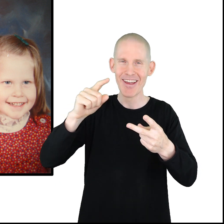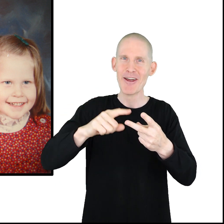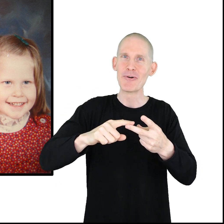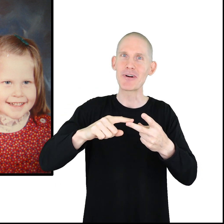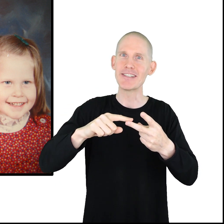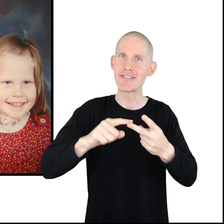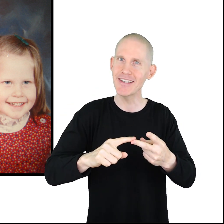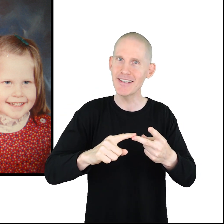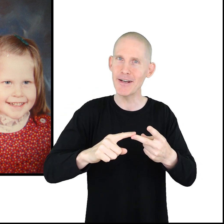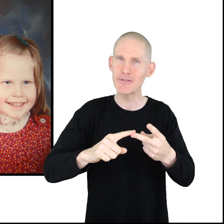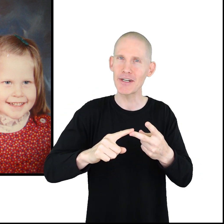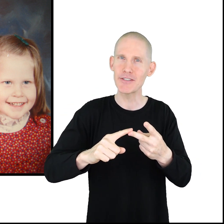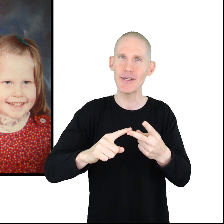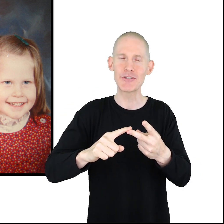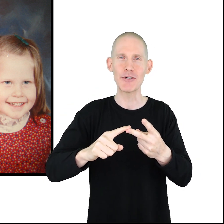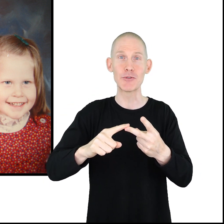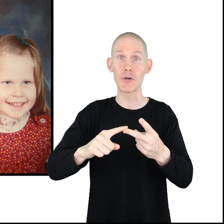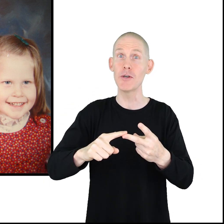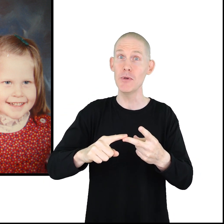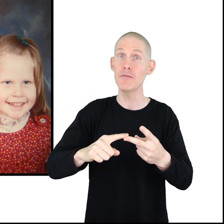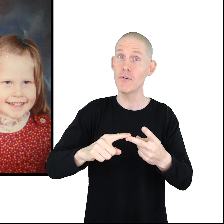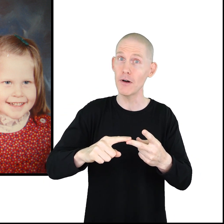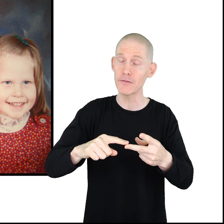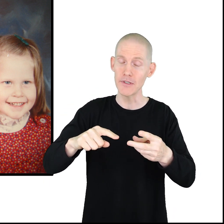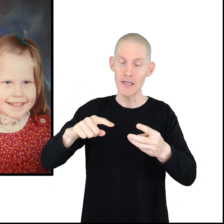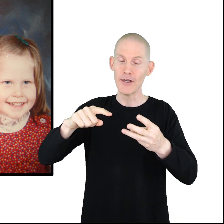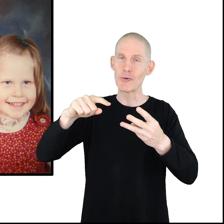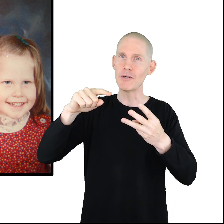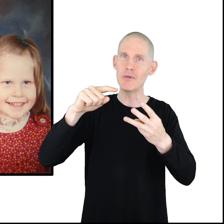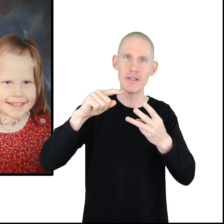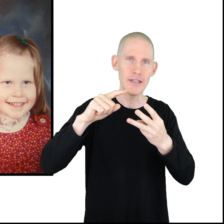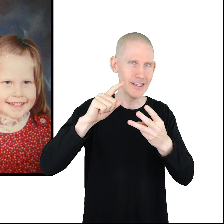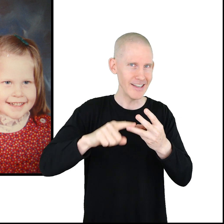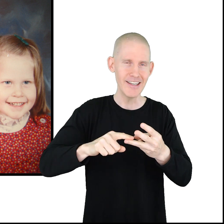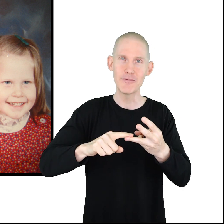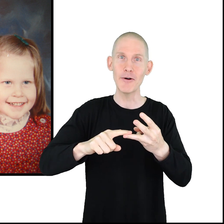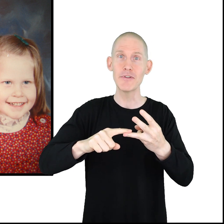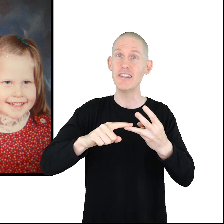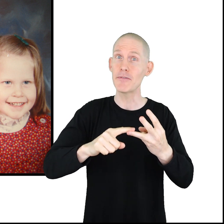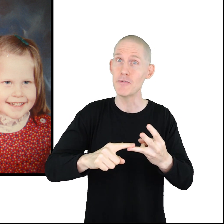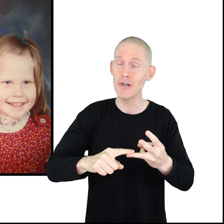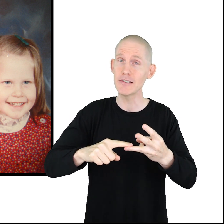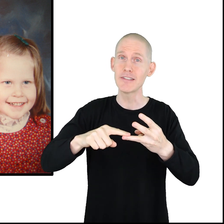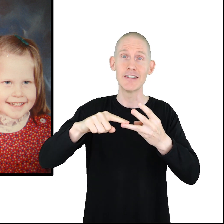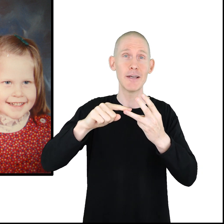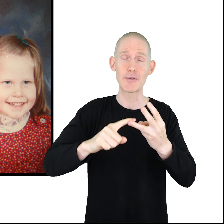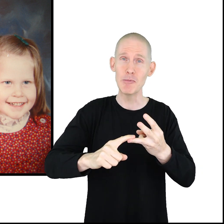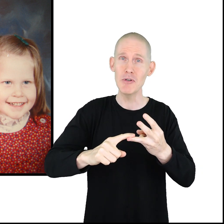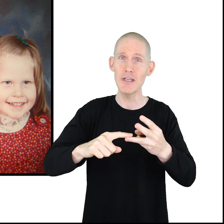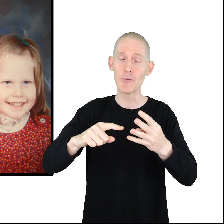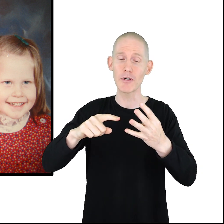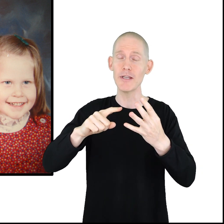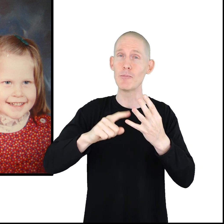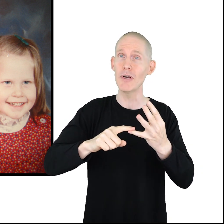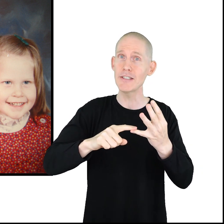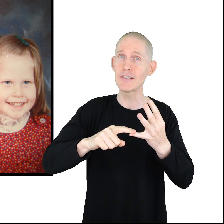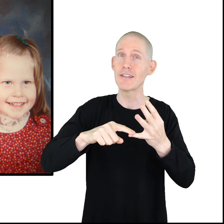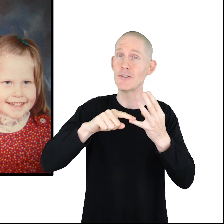We're going to sit in the deaf section at church. We're going to be involved. We're going to be involved in the deaf events, deaf community, and we're going to embrace your